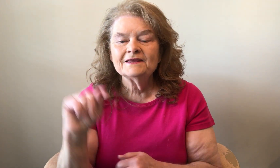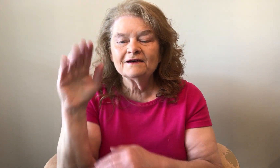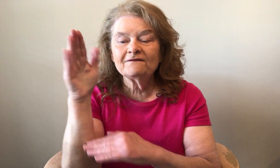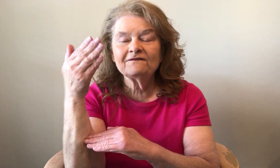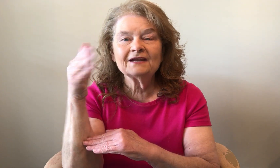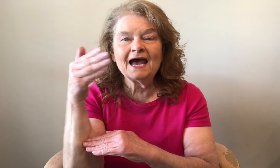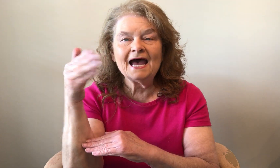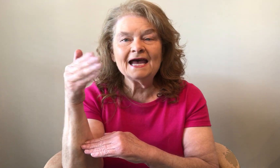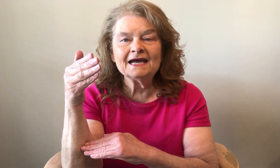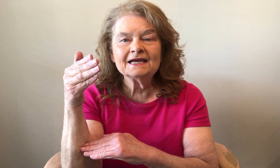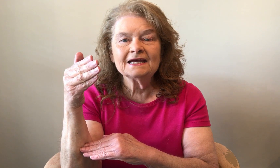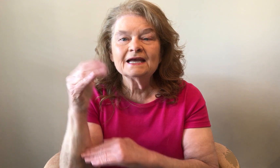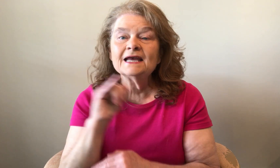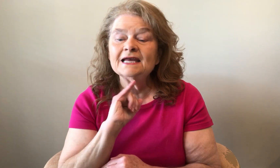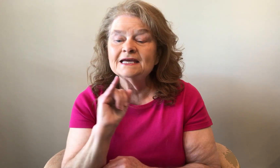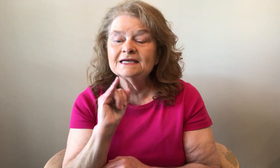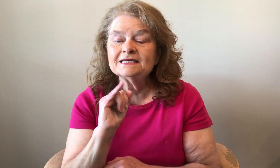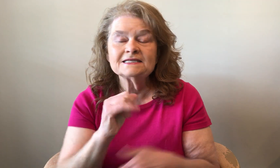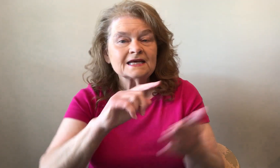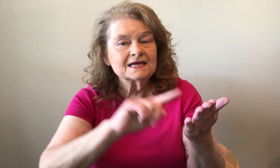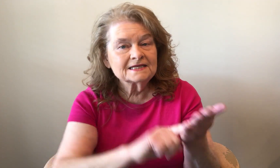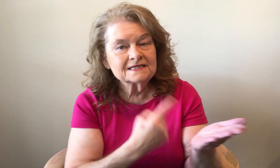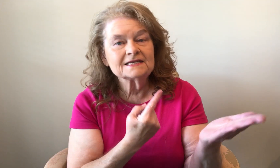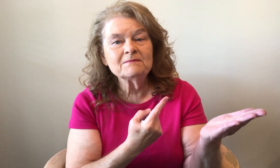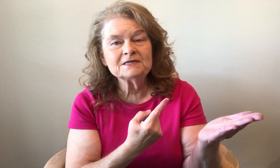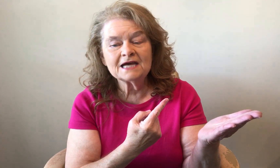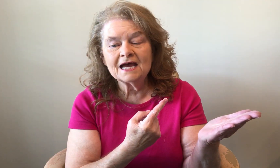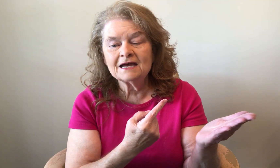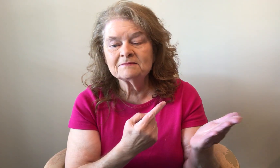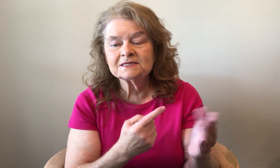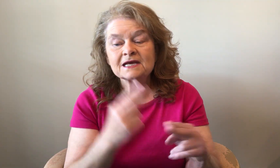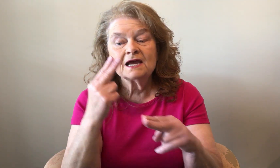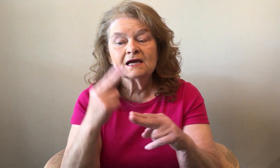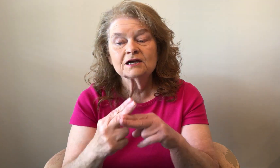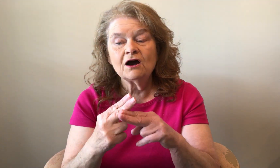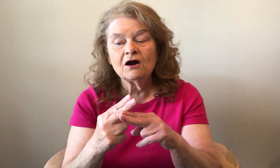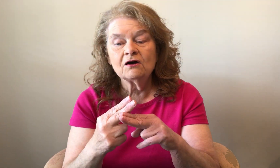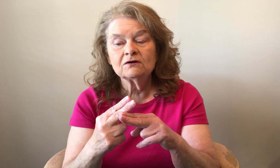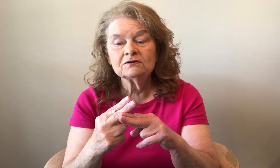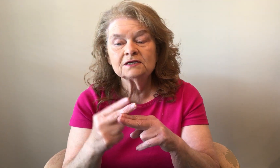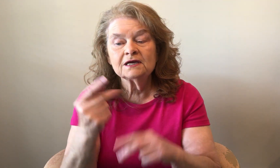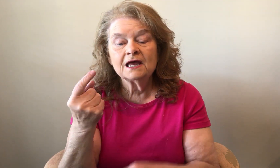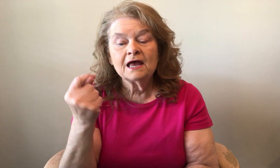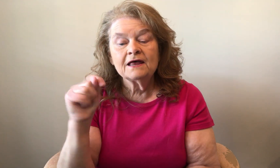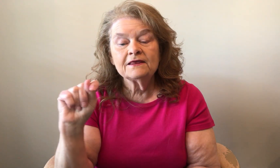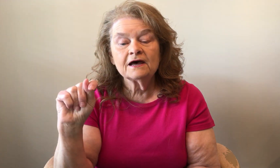the flag is sometimes called